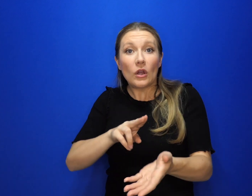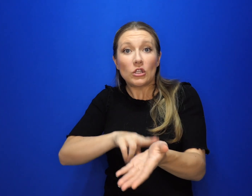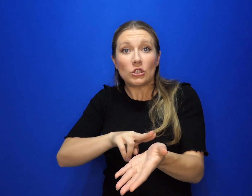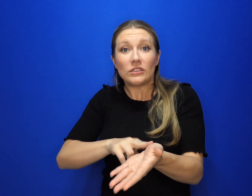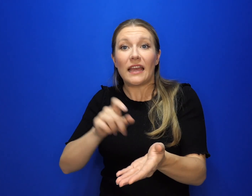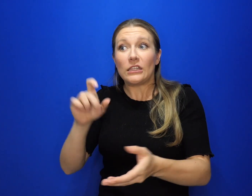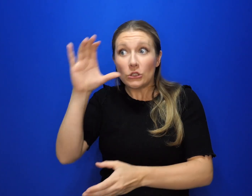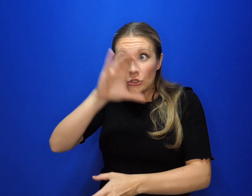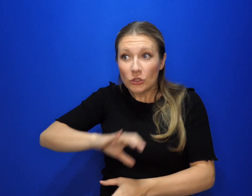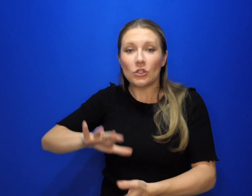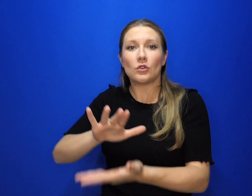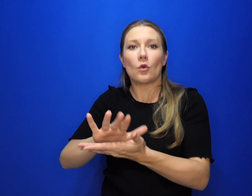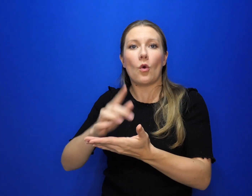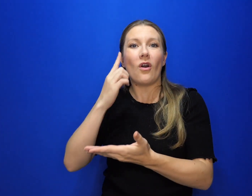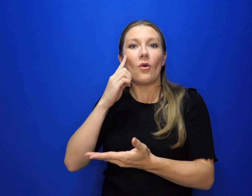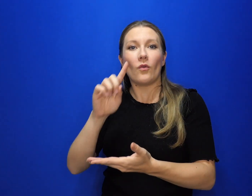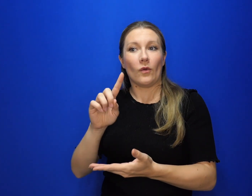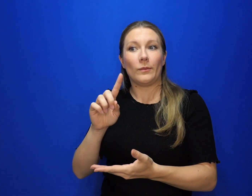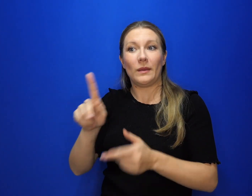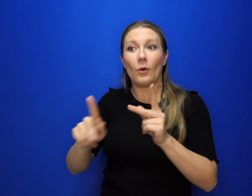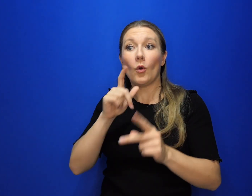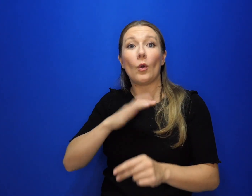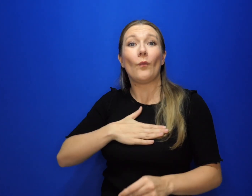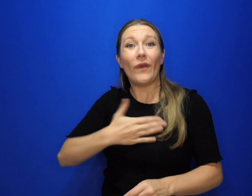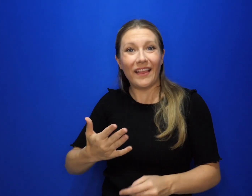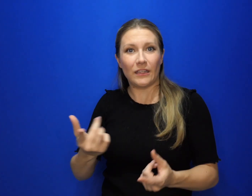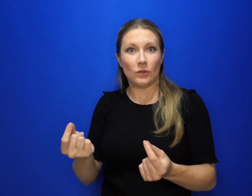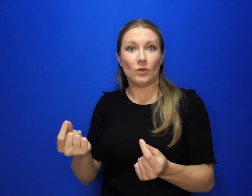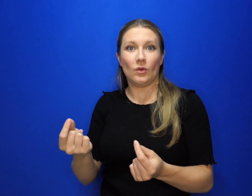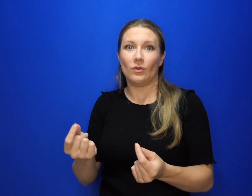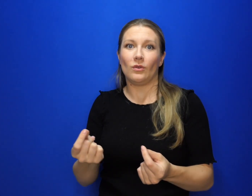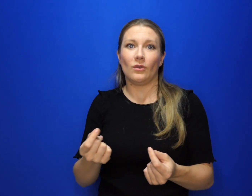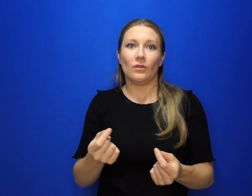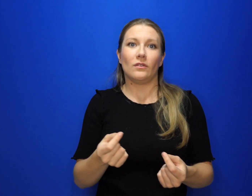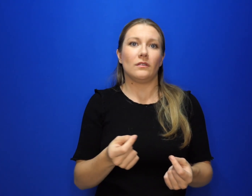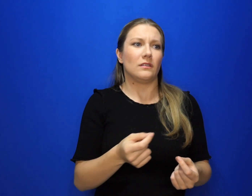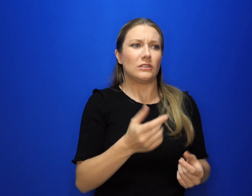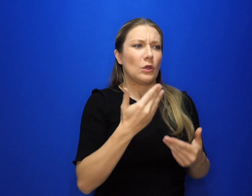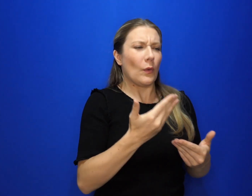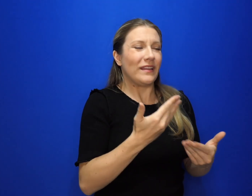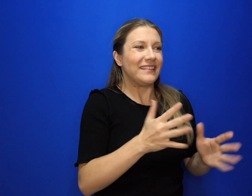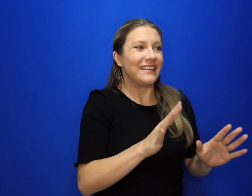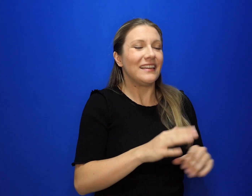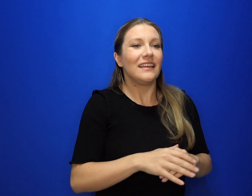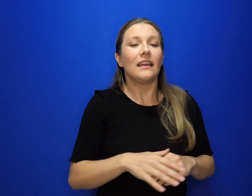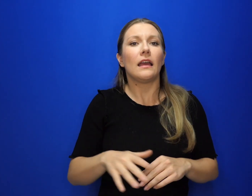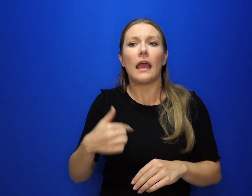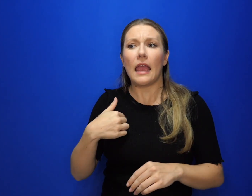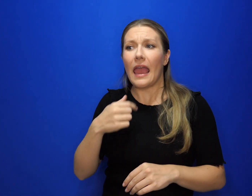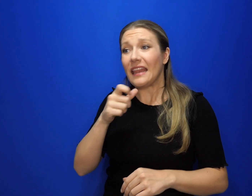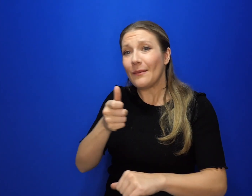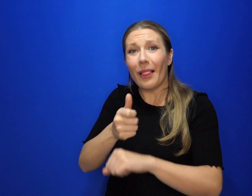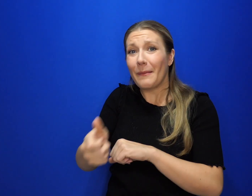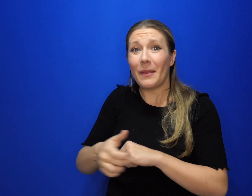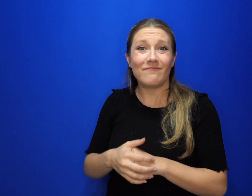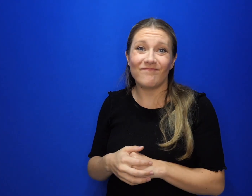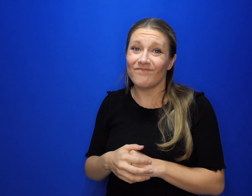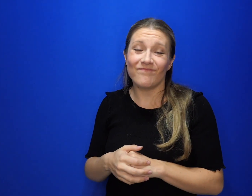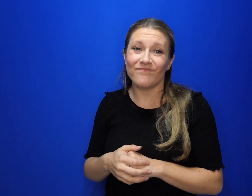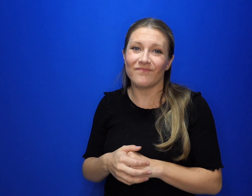find a handful of people who were willing to do it. Who would do it. Yeah. And I think, sorry, go ahead. I was just going to say, I didn't blame